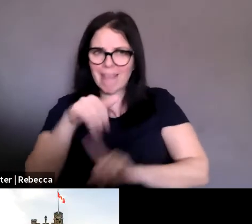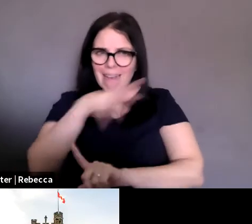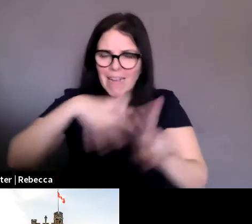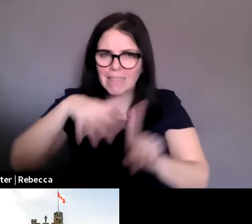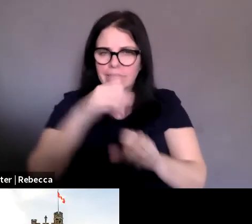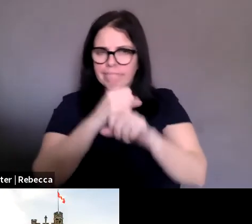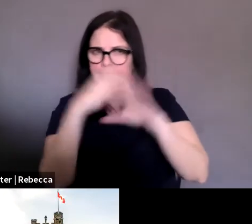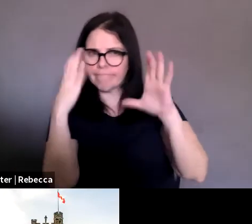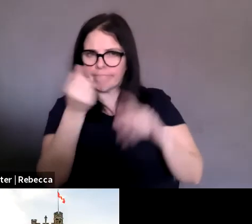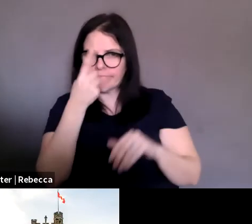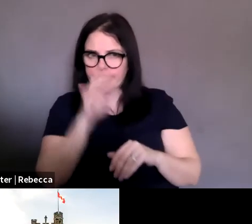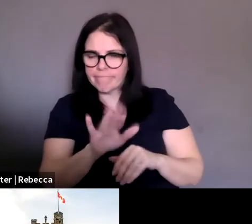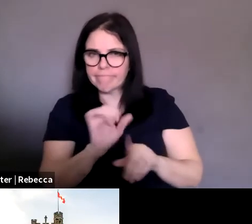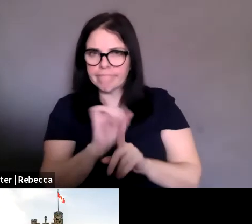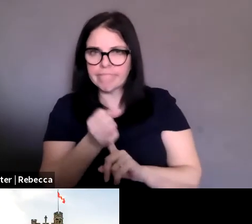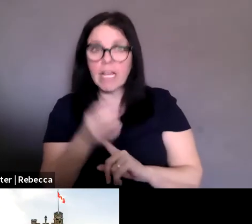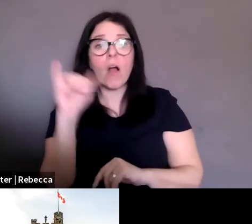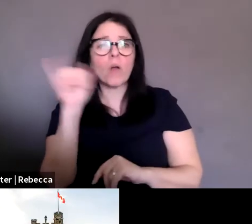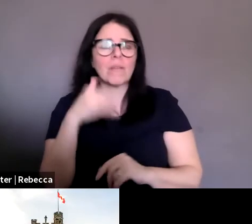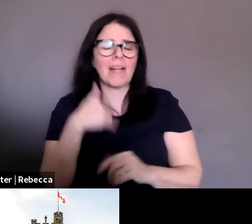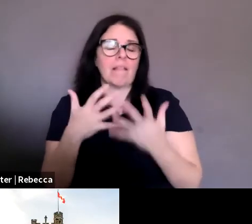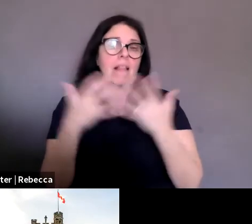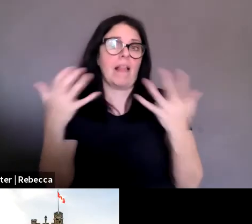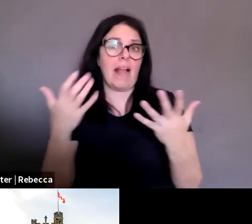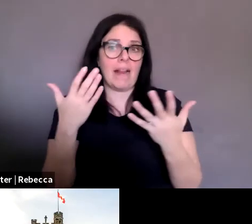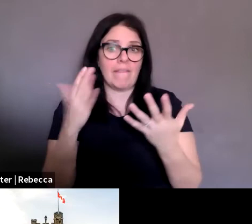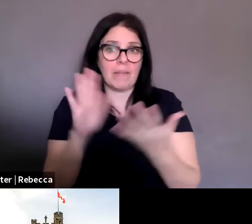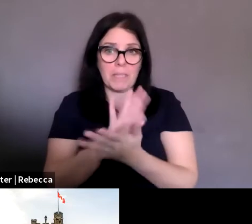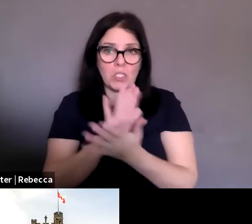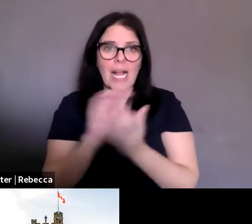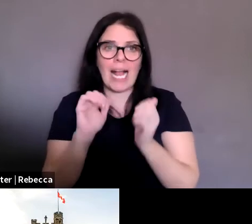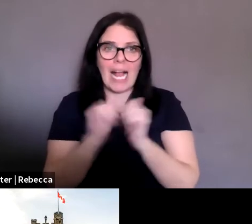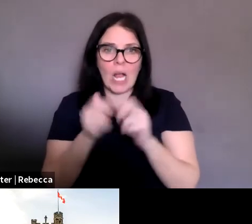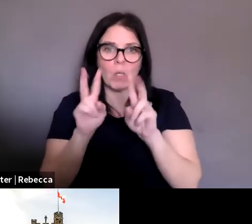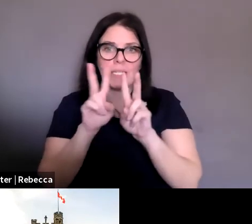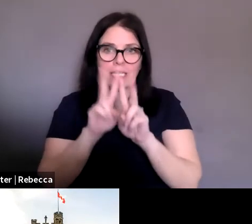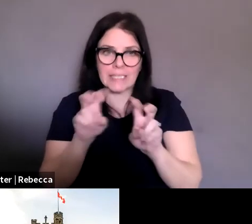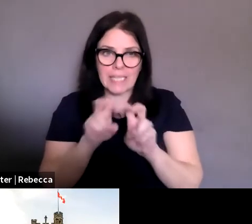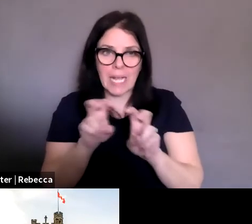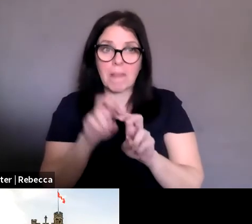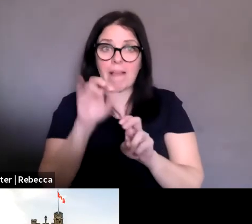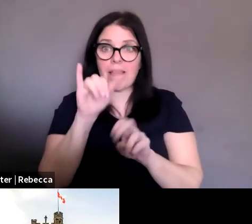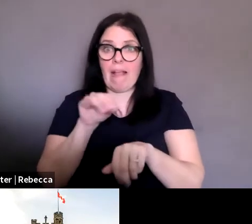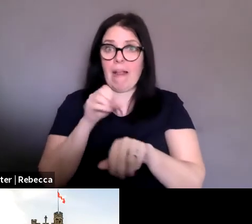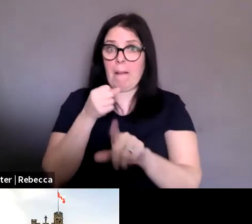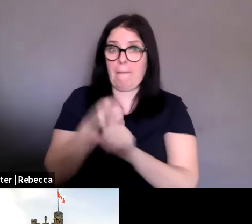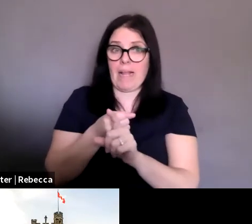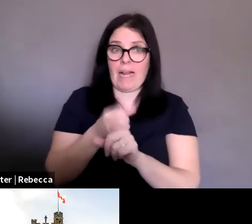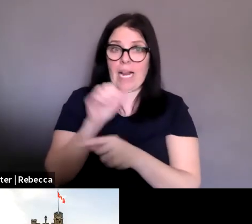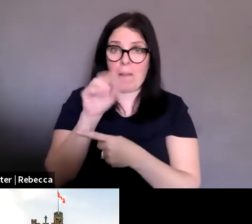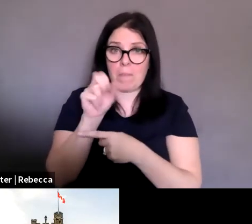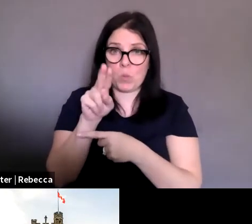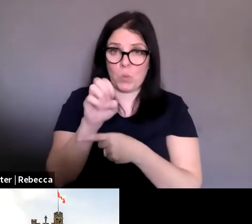of materials about how to examine the effects of the abuse on the